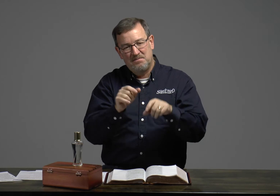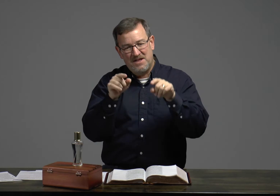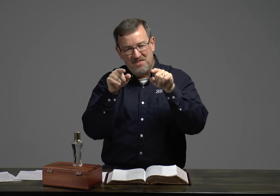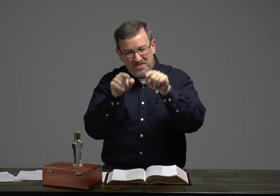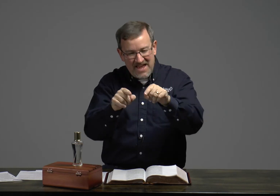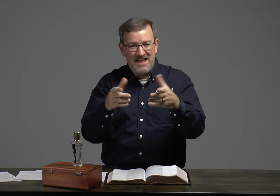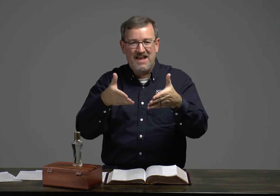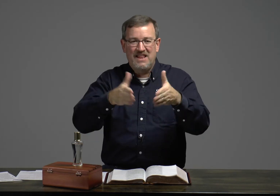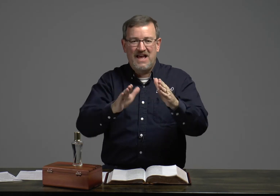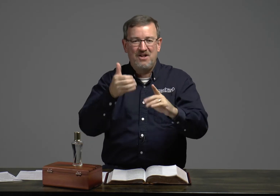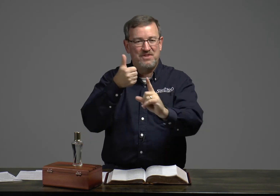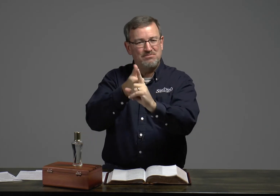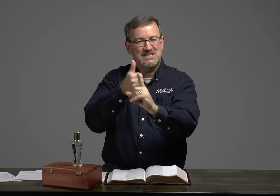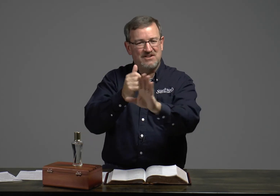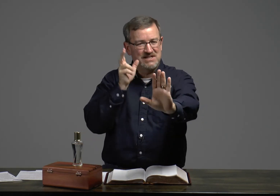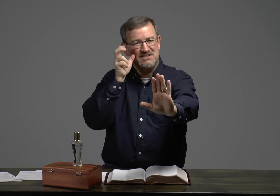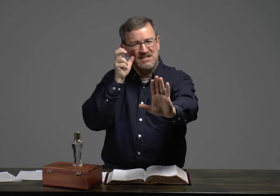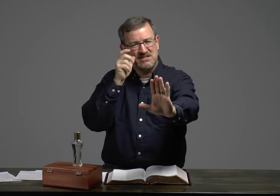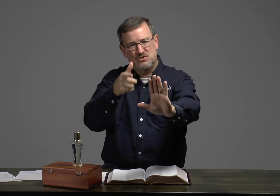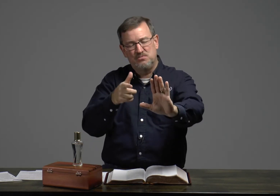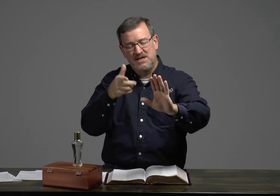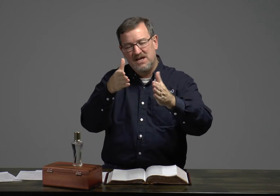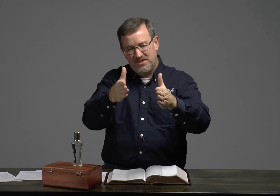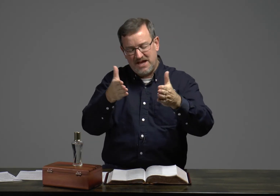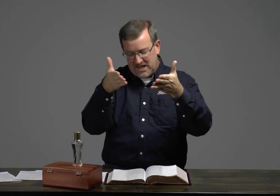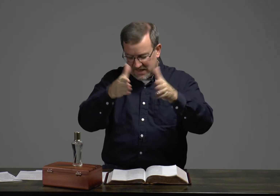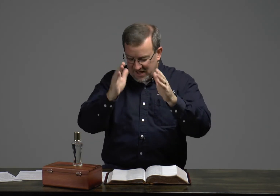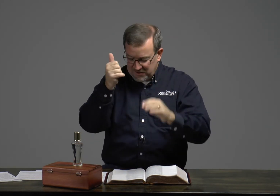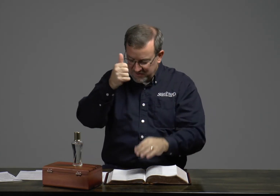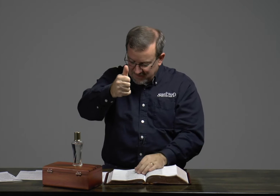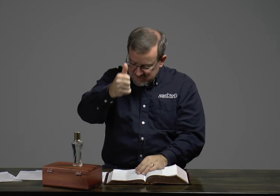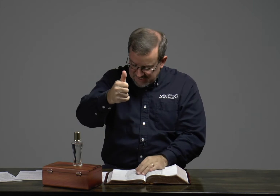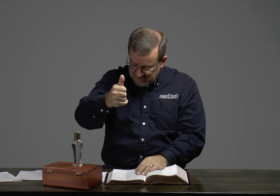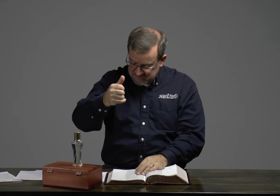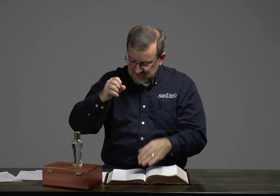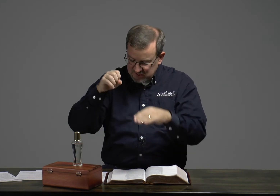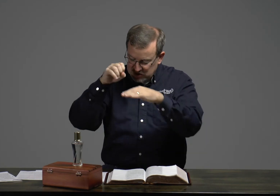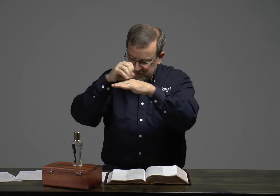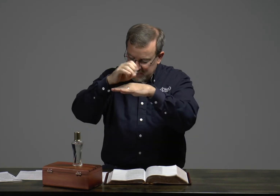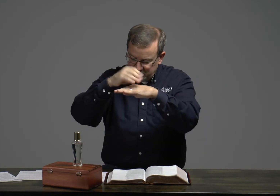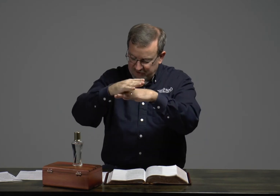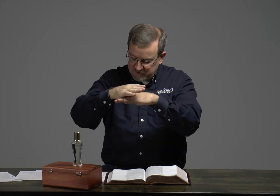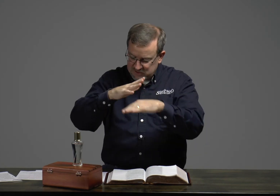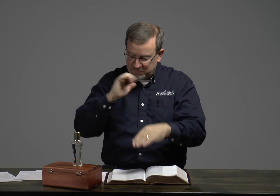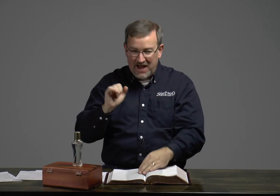But they allowed themselves, now listen to me, they allowed themselves to be influenced